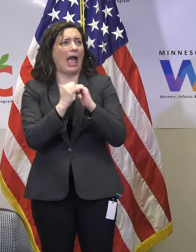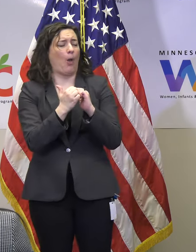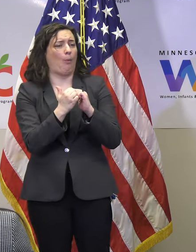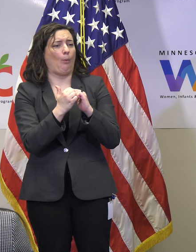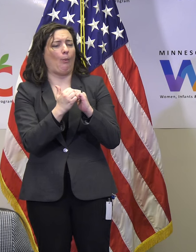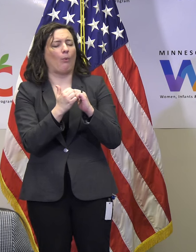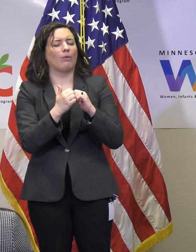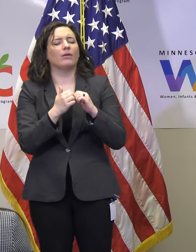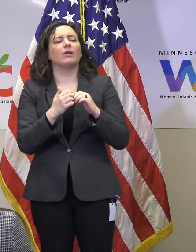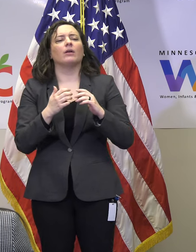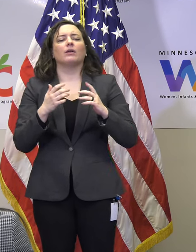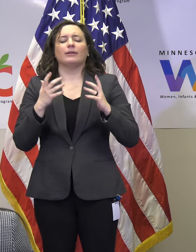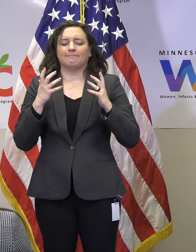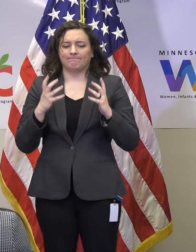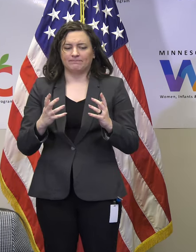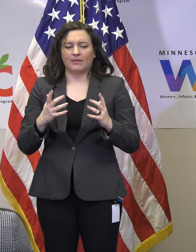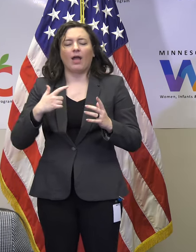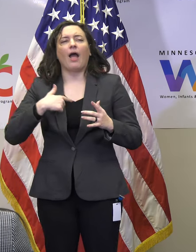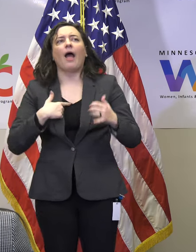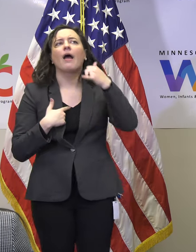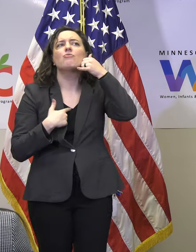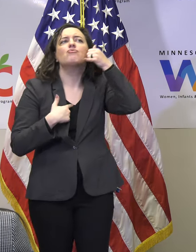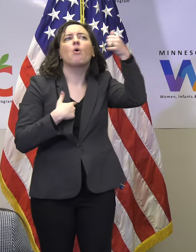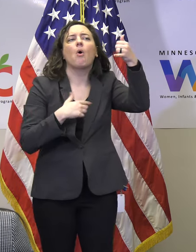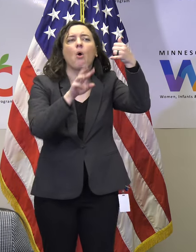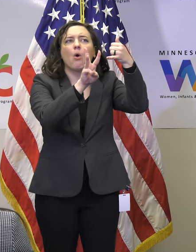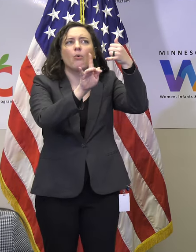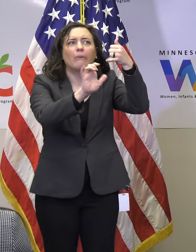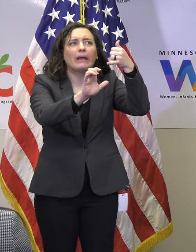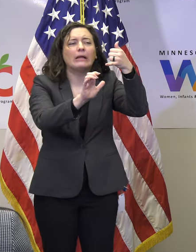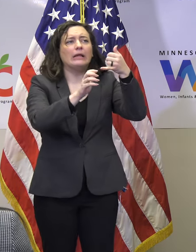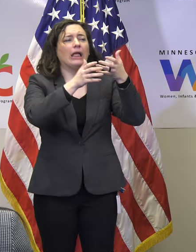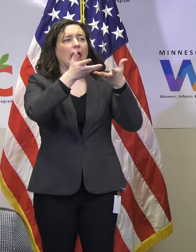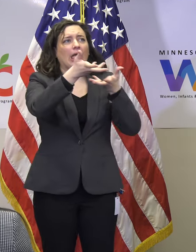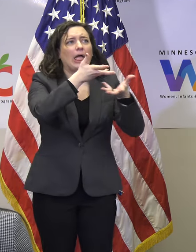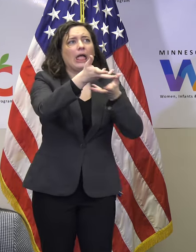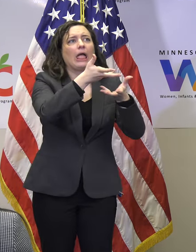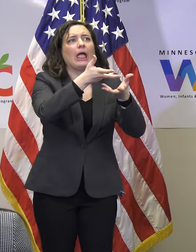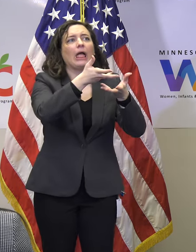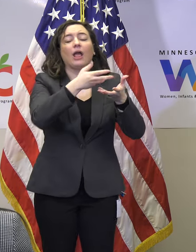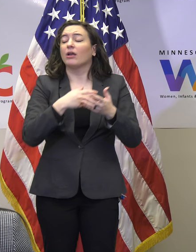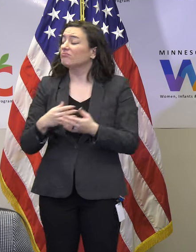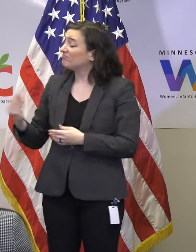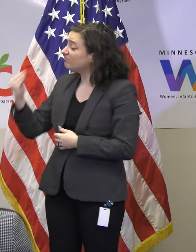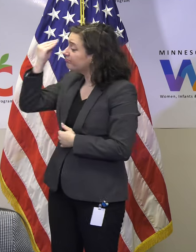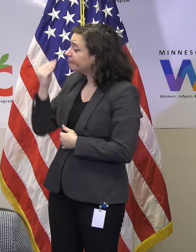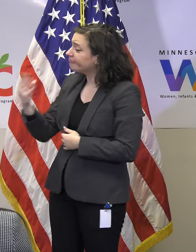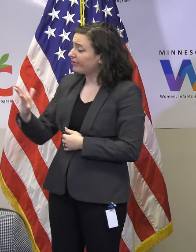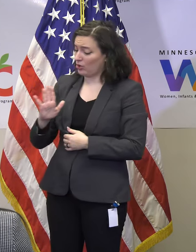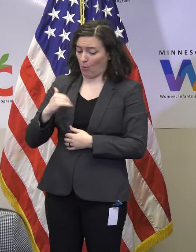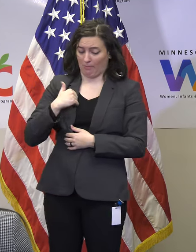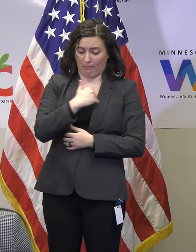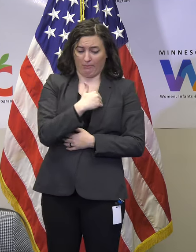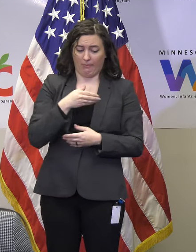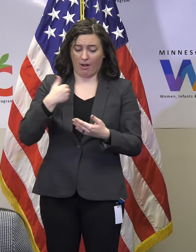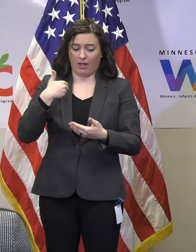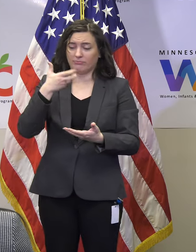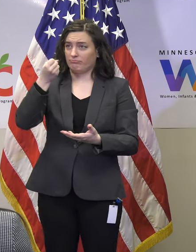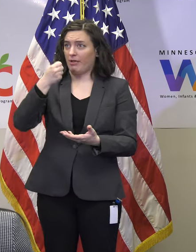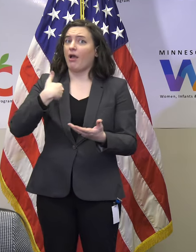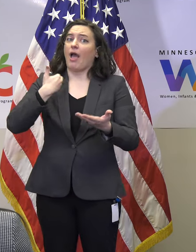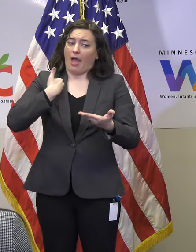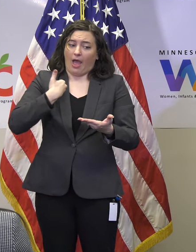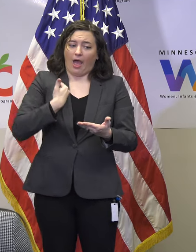I completed my WIC appointment over the phone and learned that breast milk had antibodies that could protect my baby against viruses. After the